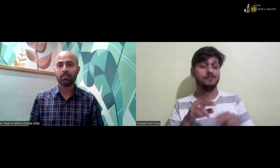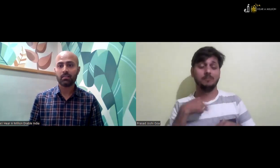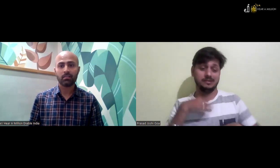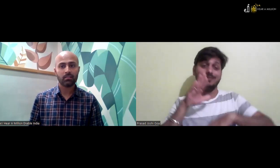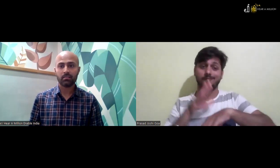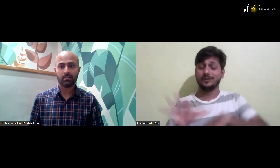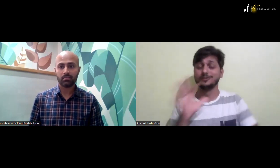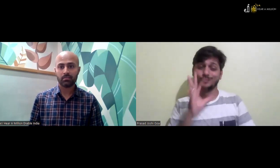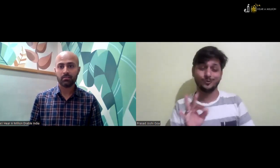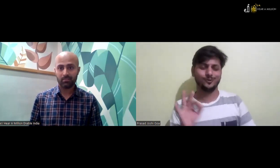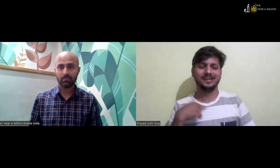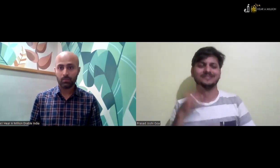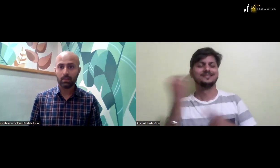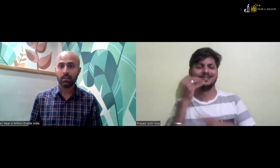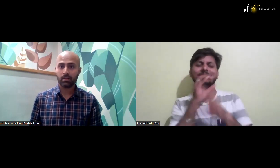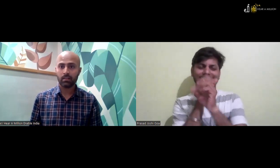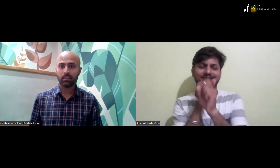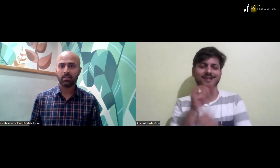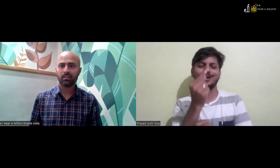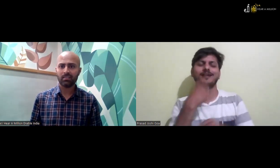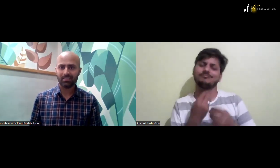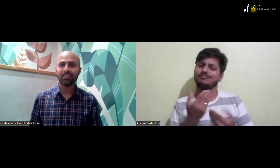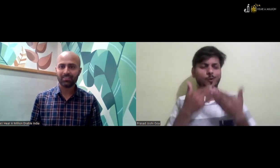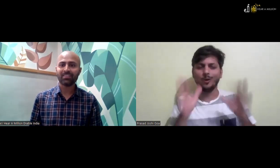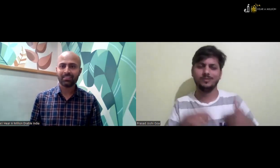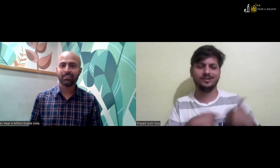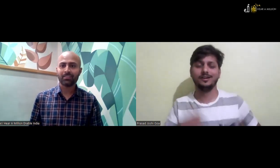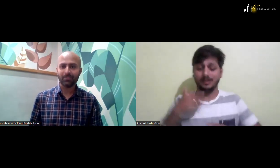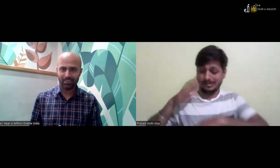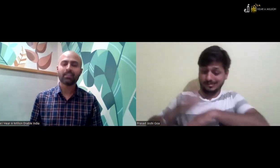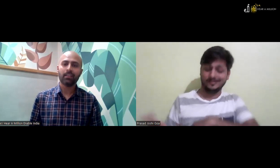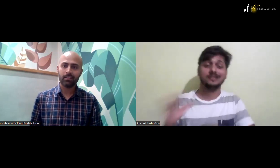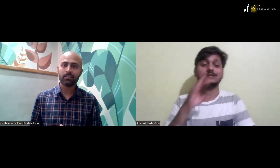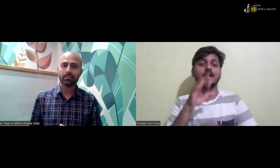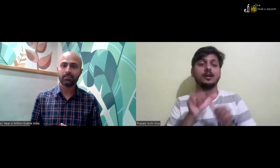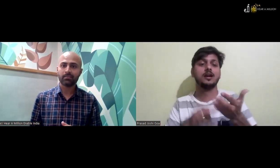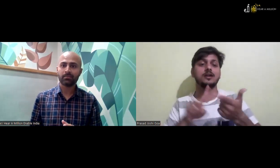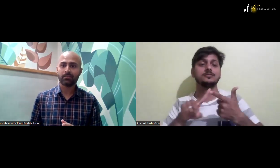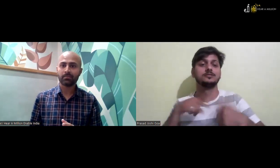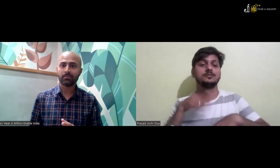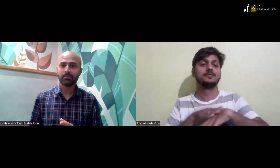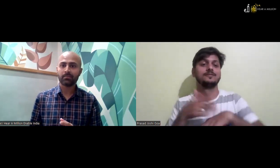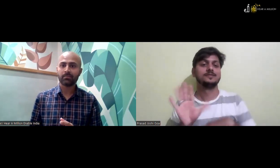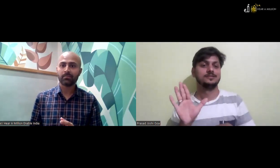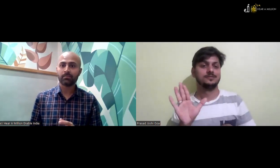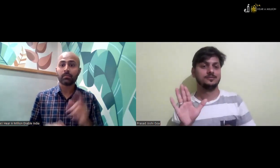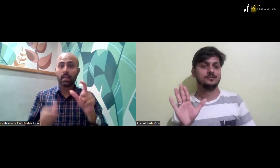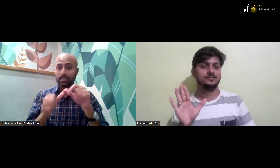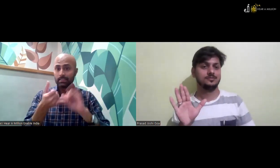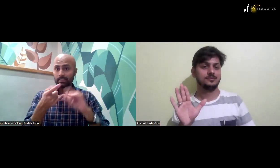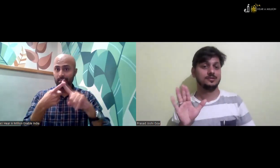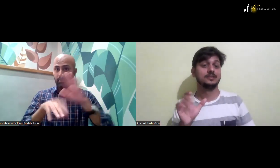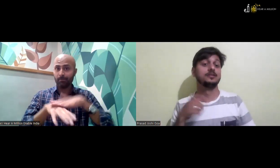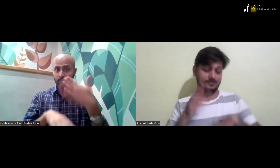important. If I have also have the same experience, something, okay, I can share that right now.